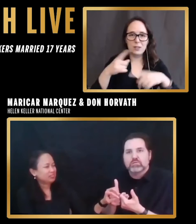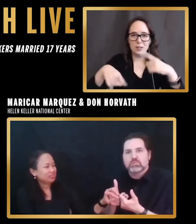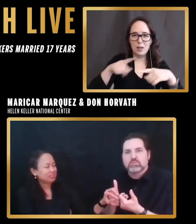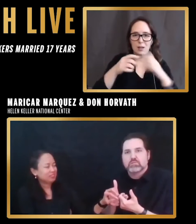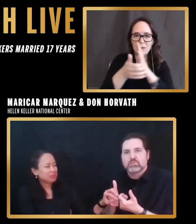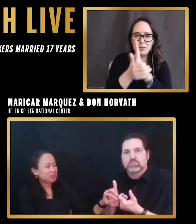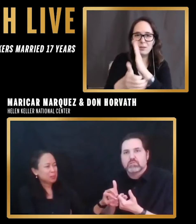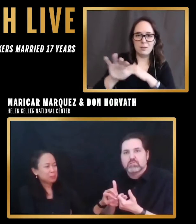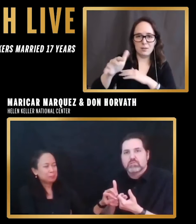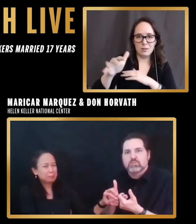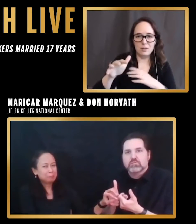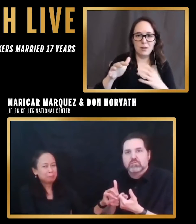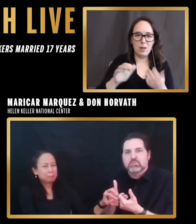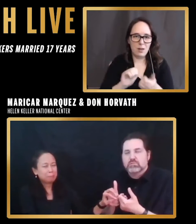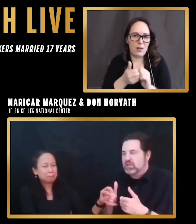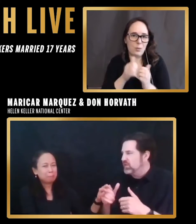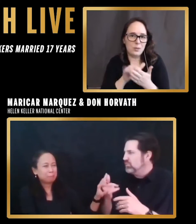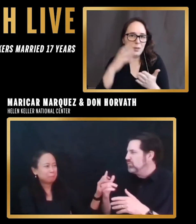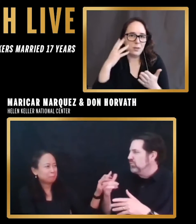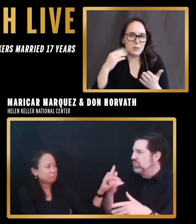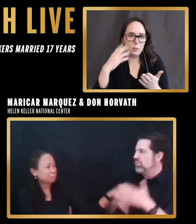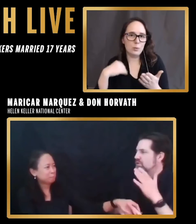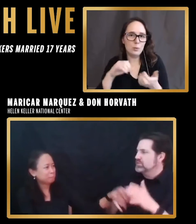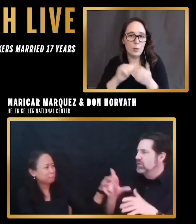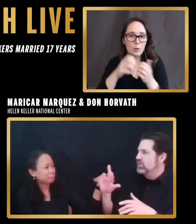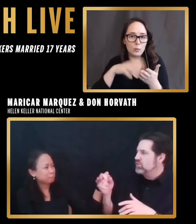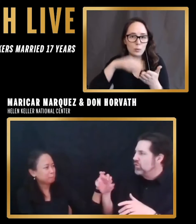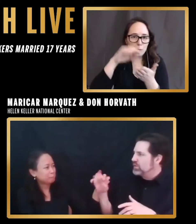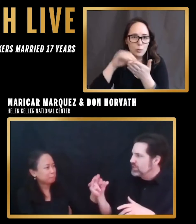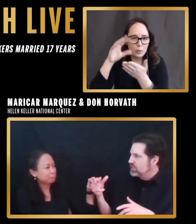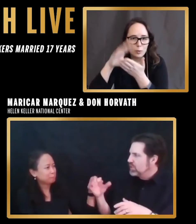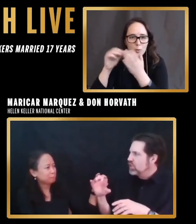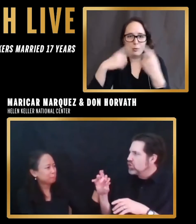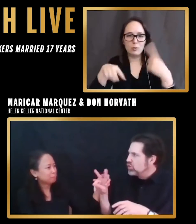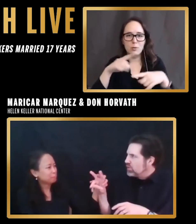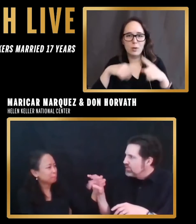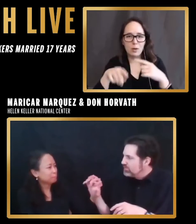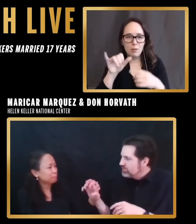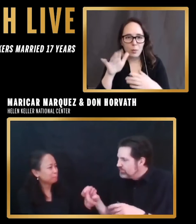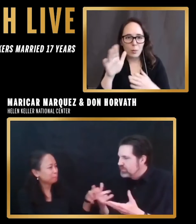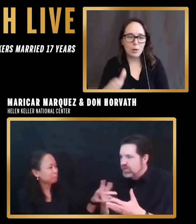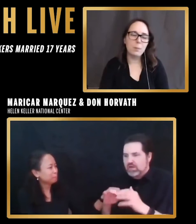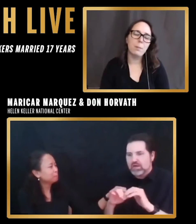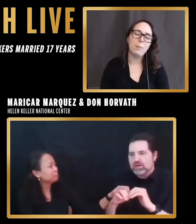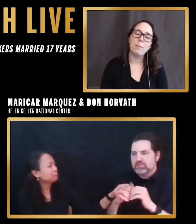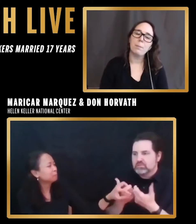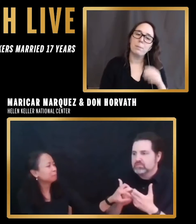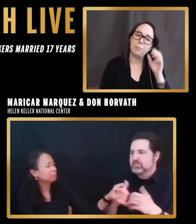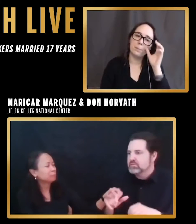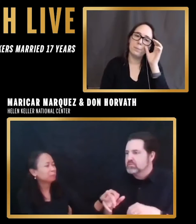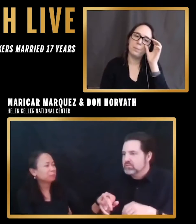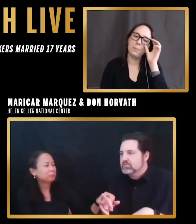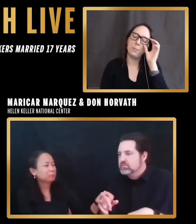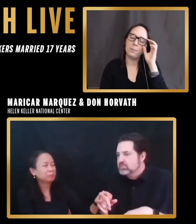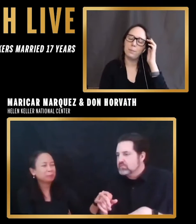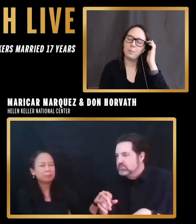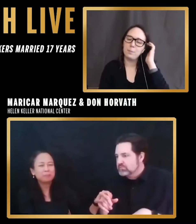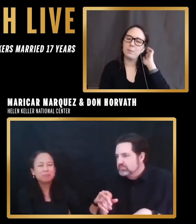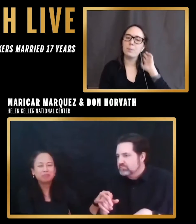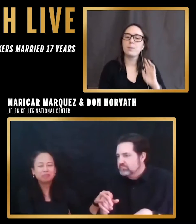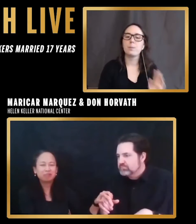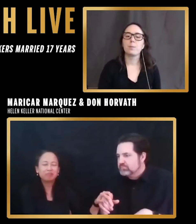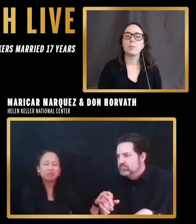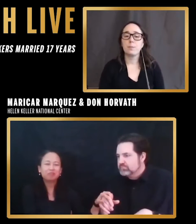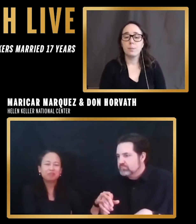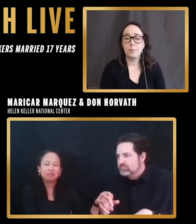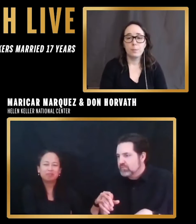what that was like, kind of the learning curve as far as communication and learning to sign better while, on the fly,